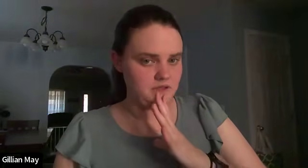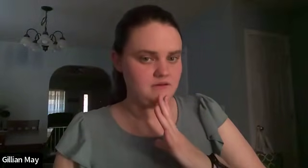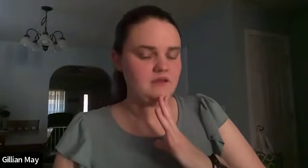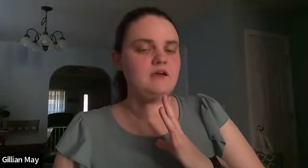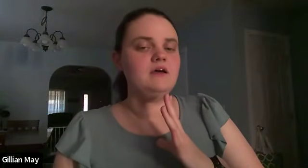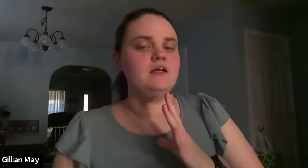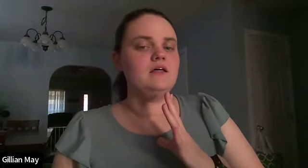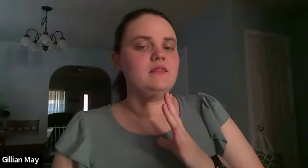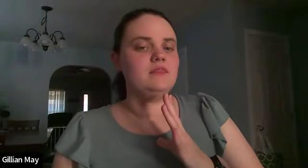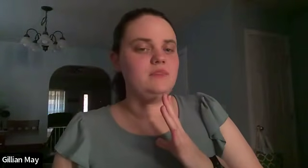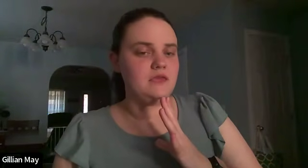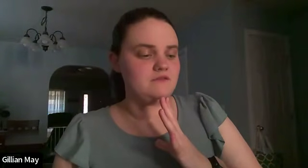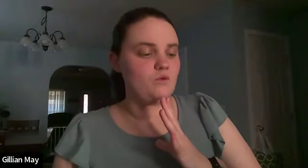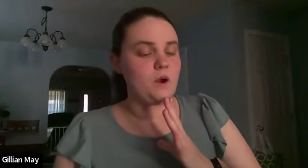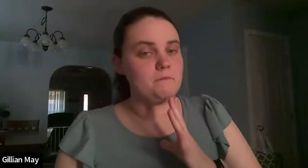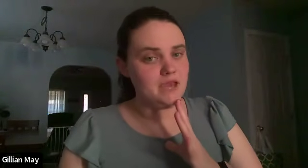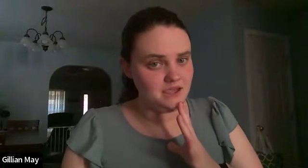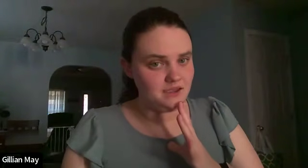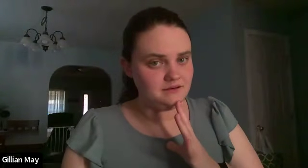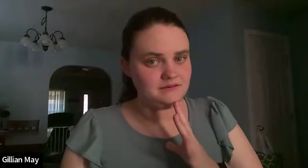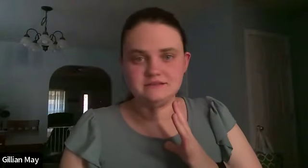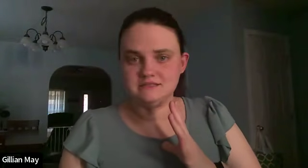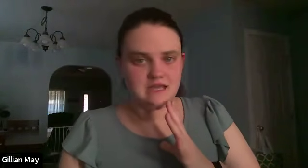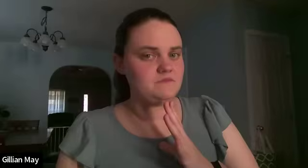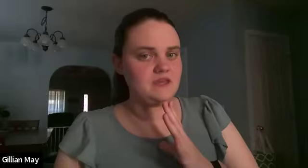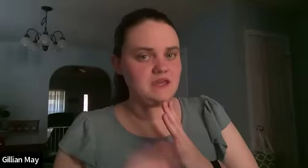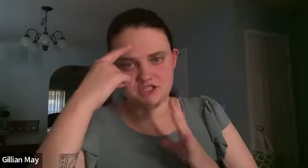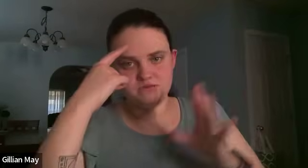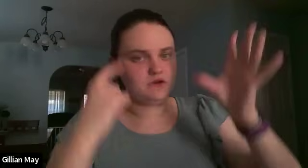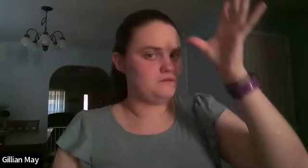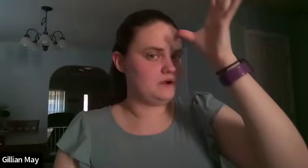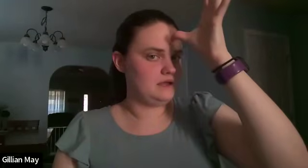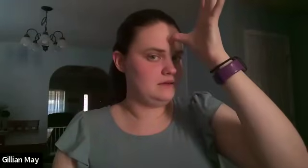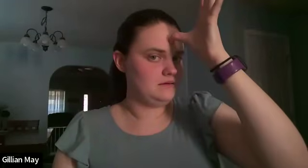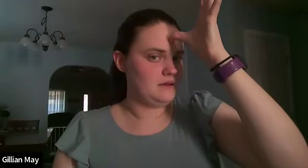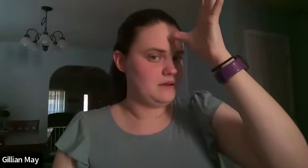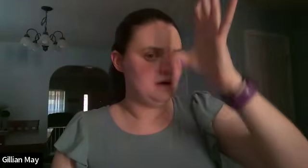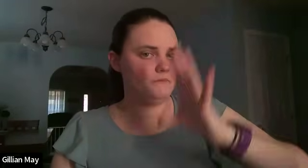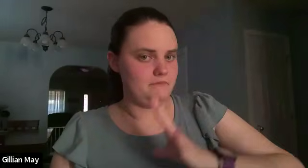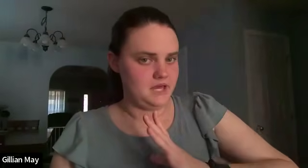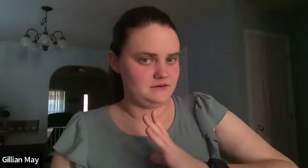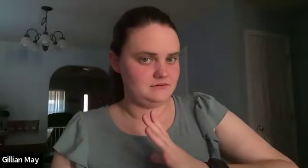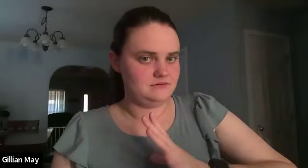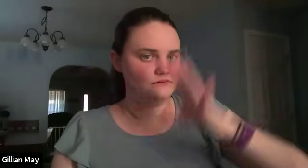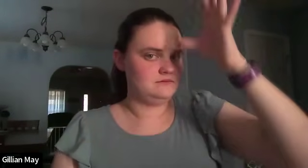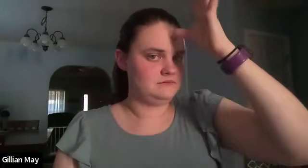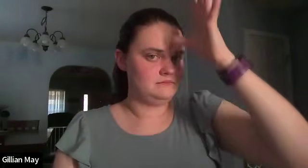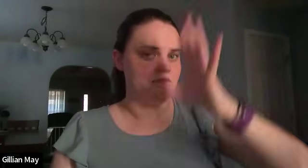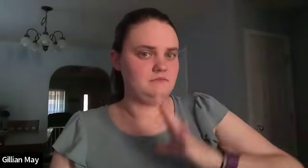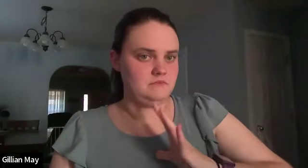Woman. Then for man, same thing, but just with our forehead. Man,